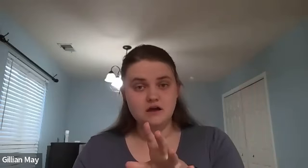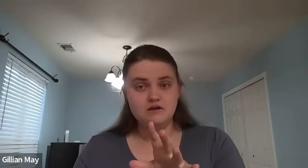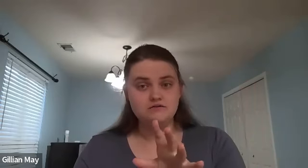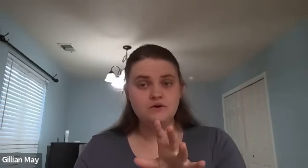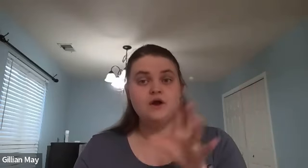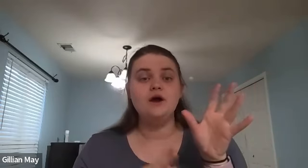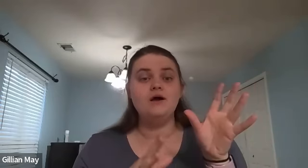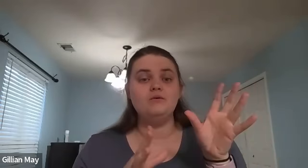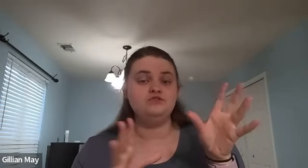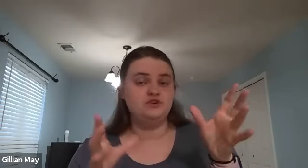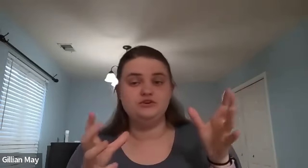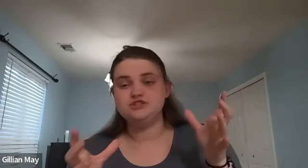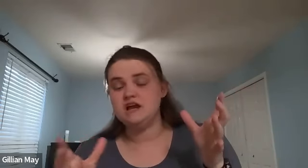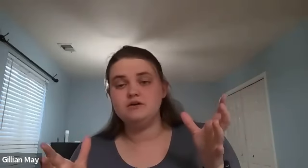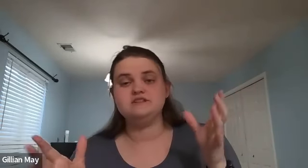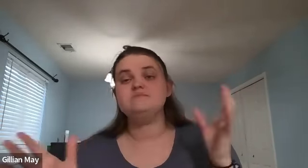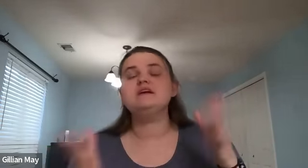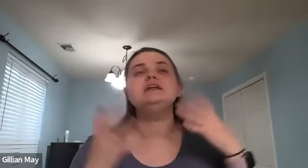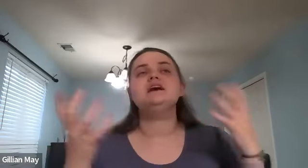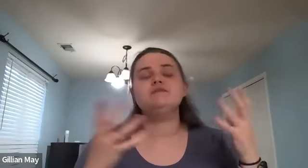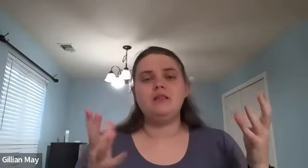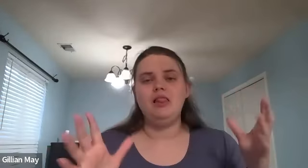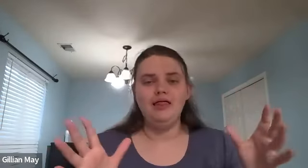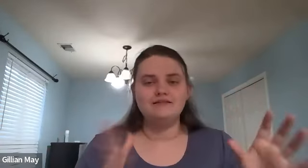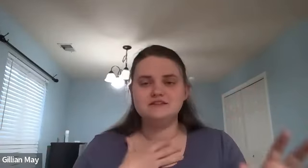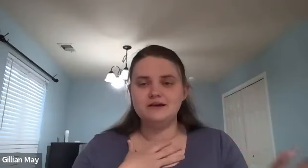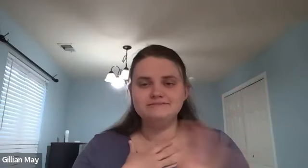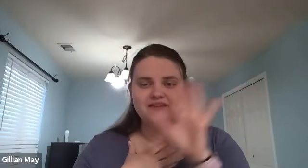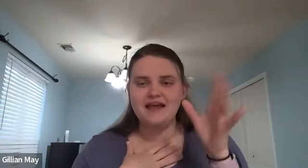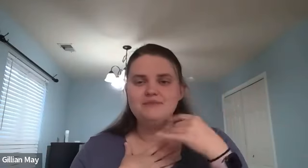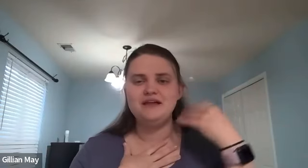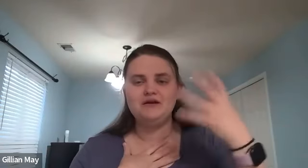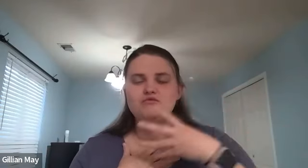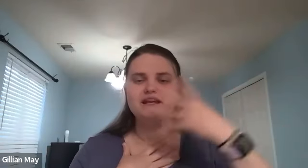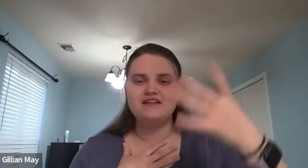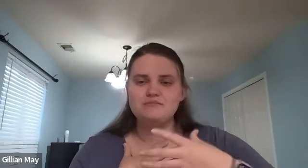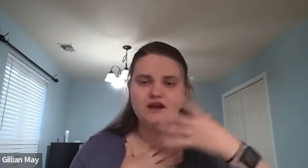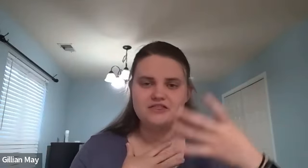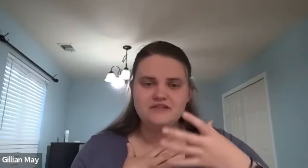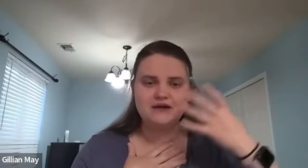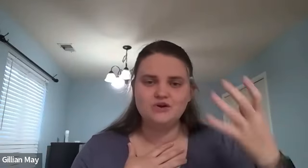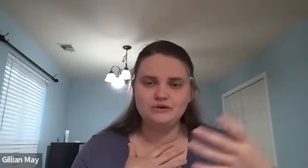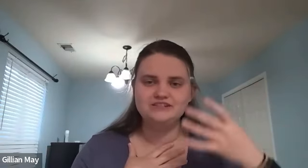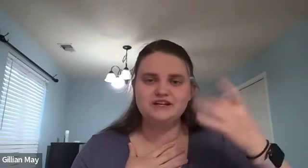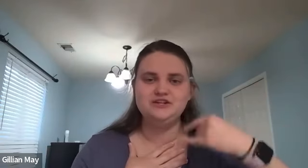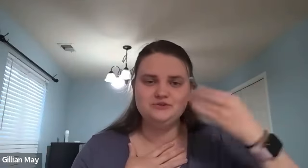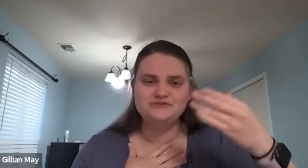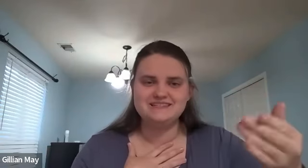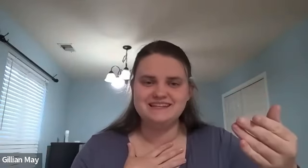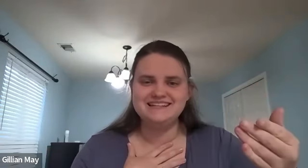of, you're just at, or something, any kind of, sorry. I'm like running out of the breath that I was holding, trying to use for the sentence.